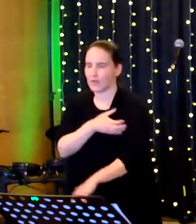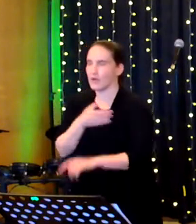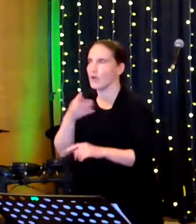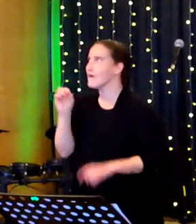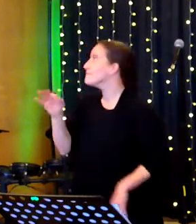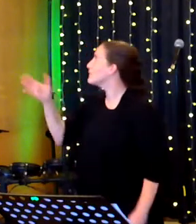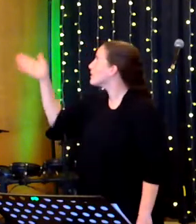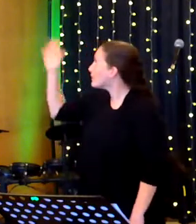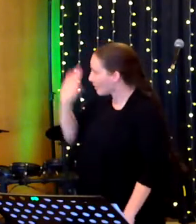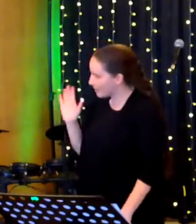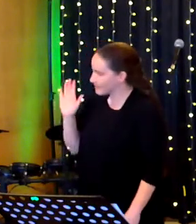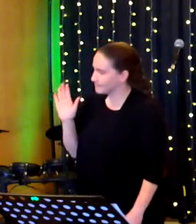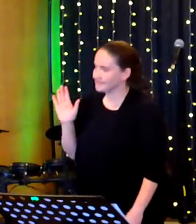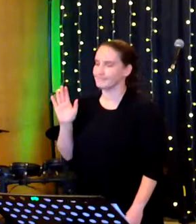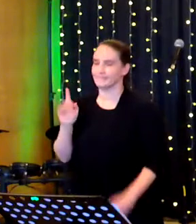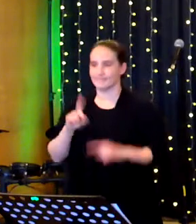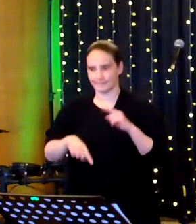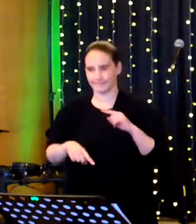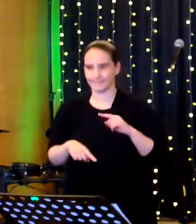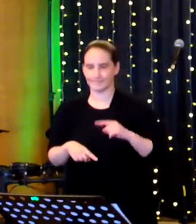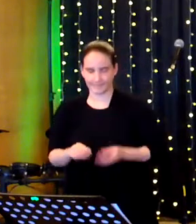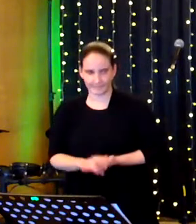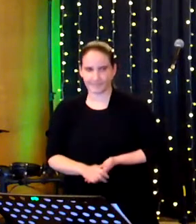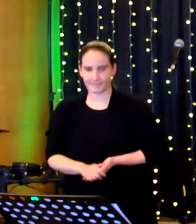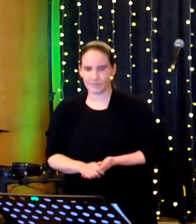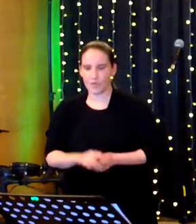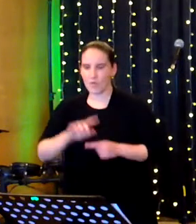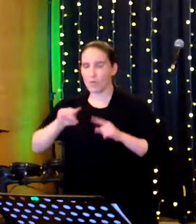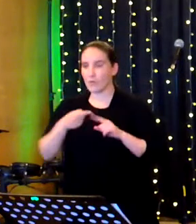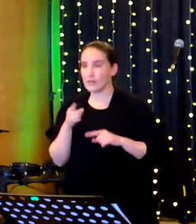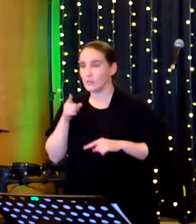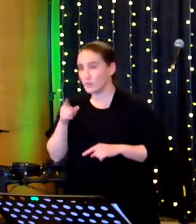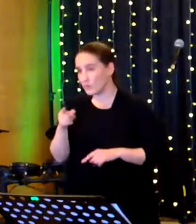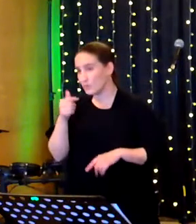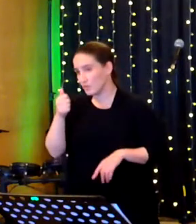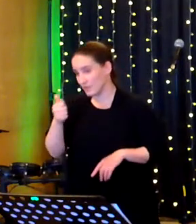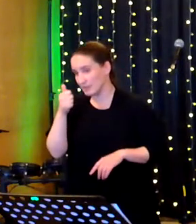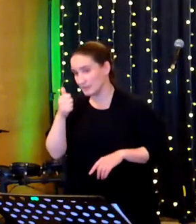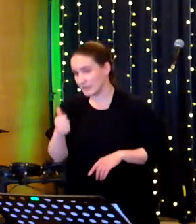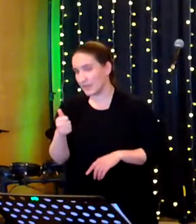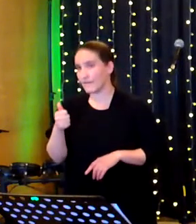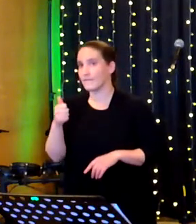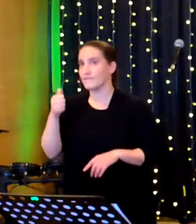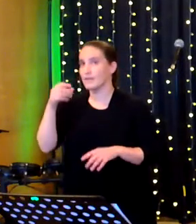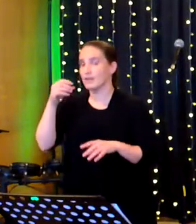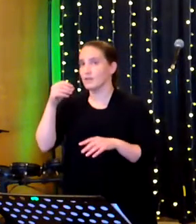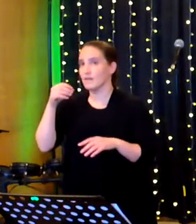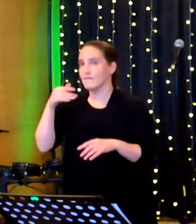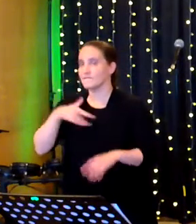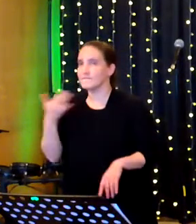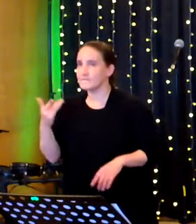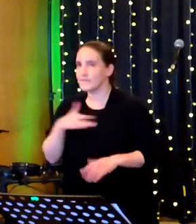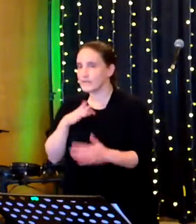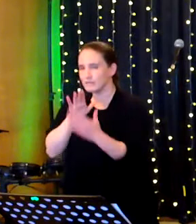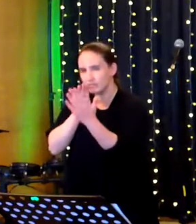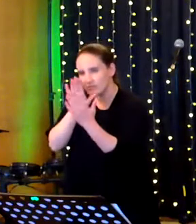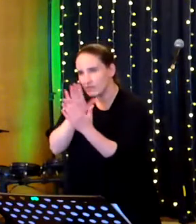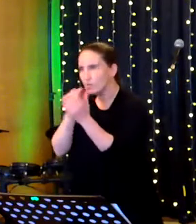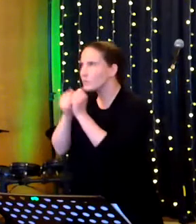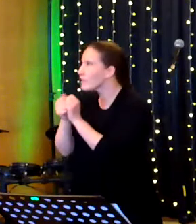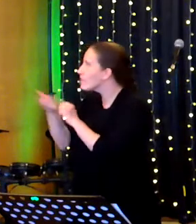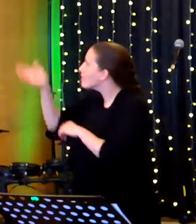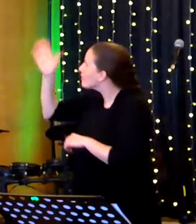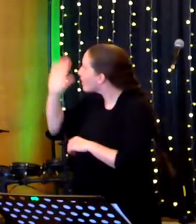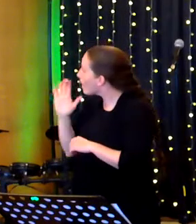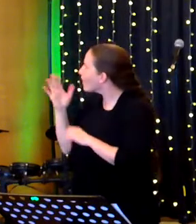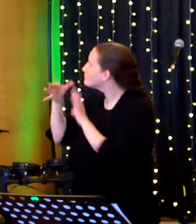that moment when you're so deep in the presence of God that you lose your strength. You have an encounter like that, and it's